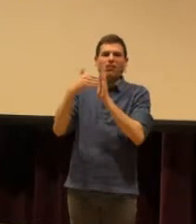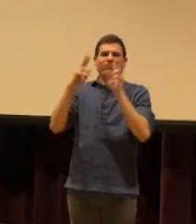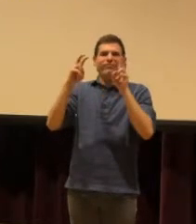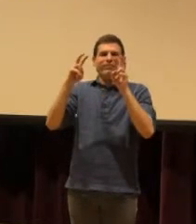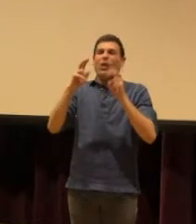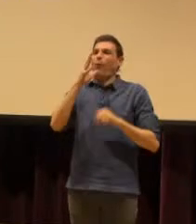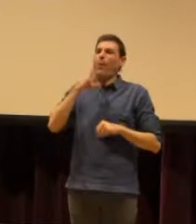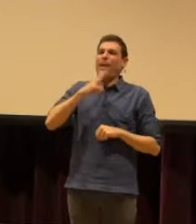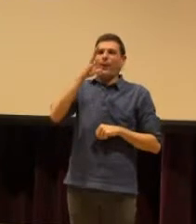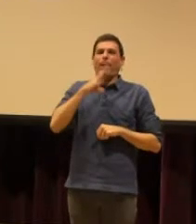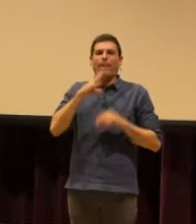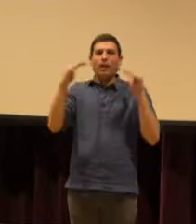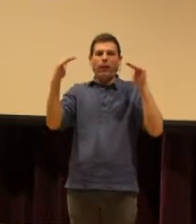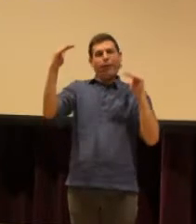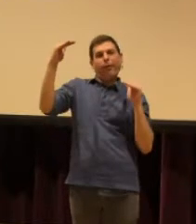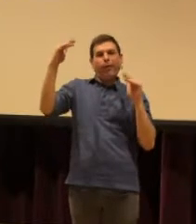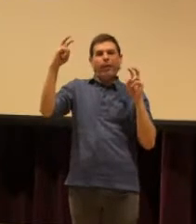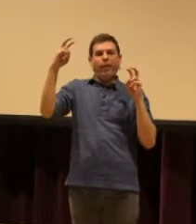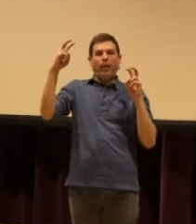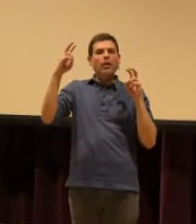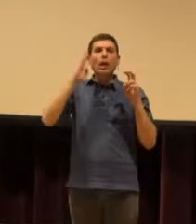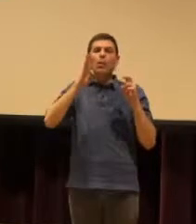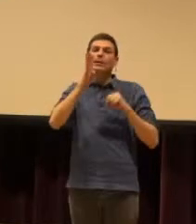taken seriously and spoken around.